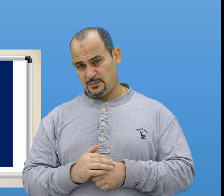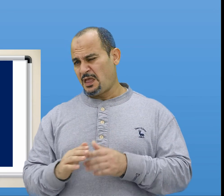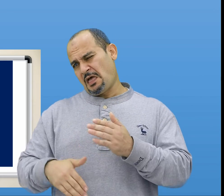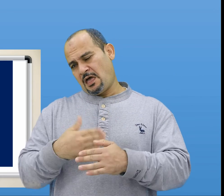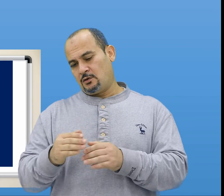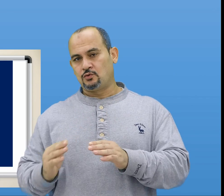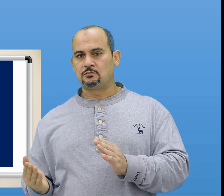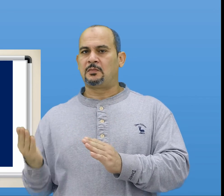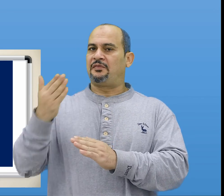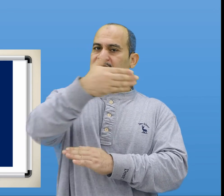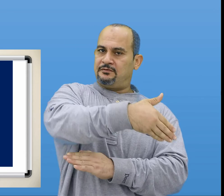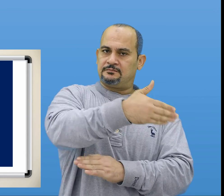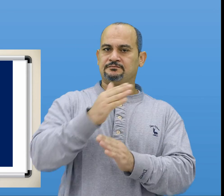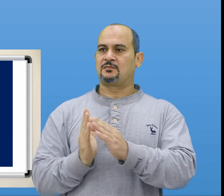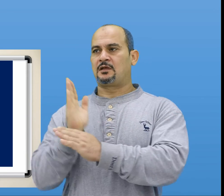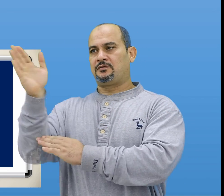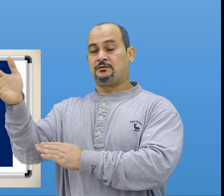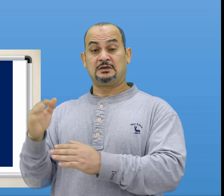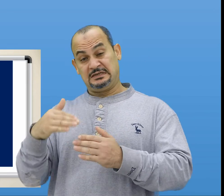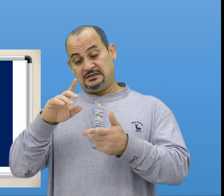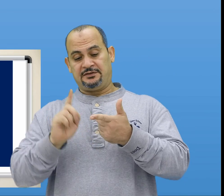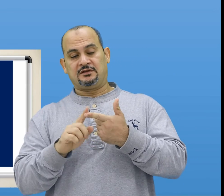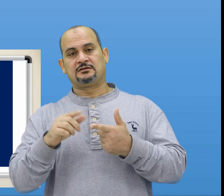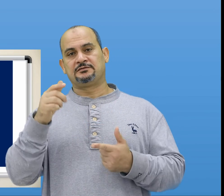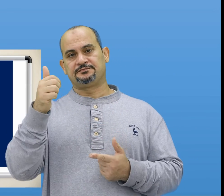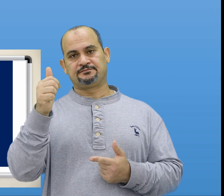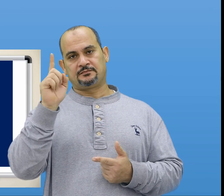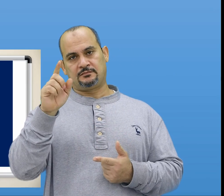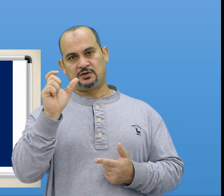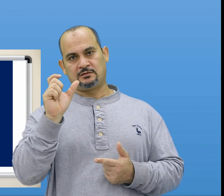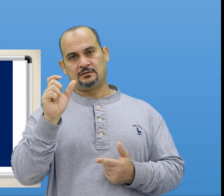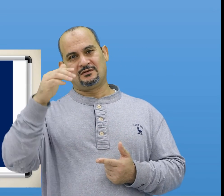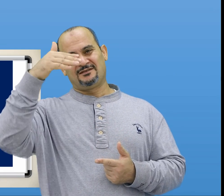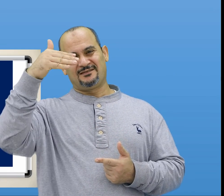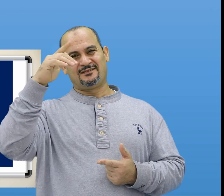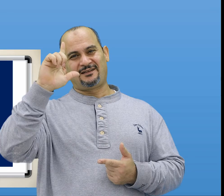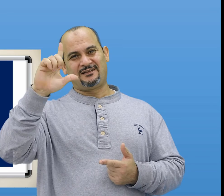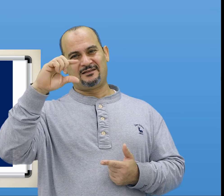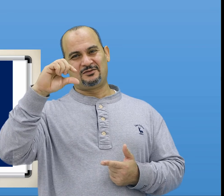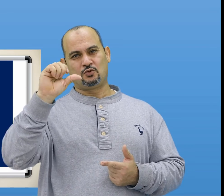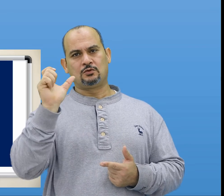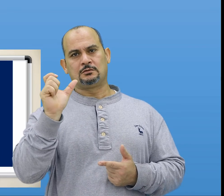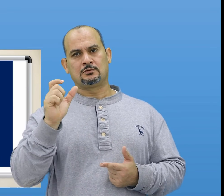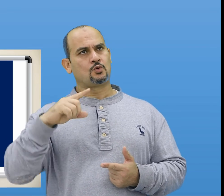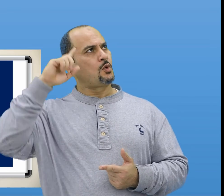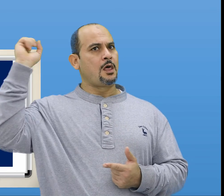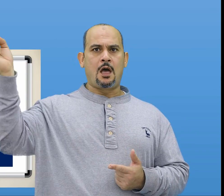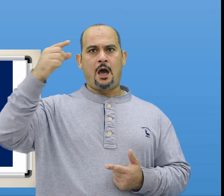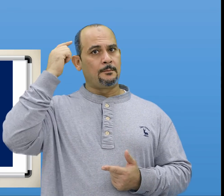during Ramadan to fast, and maybe we can share a meal together, and that's a happy moment to enjoy each other's company. So